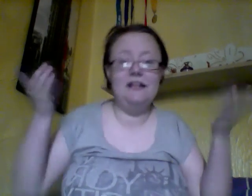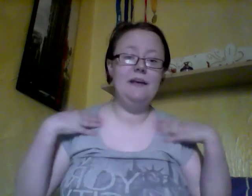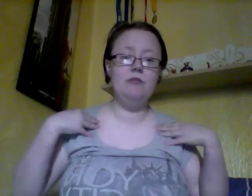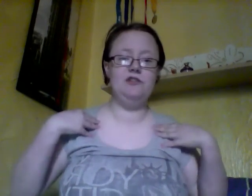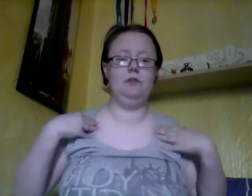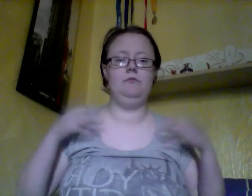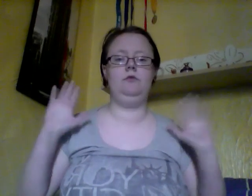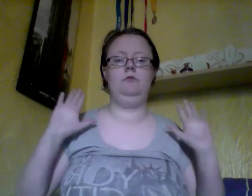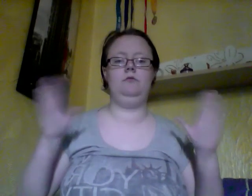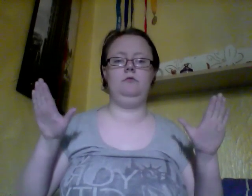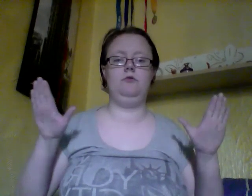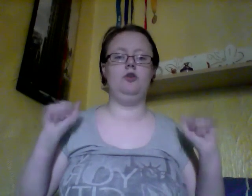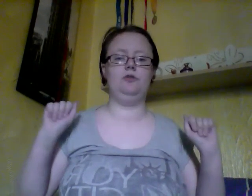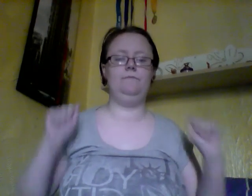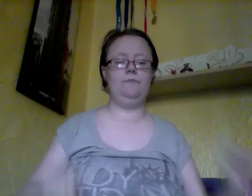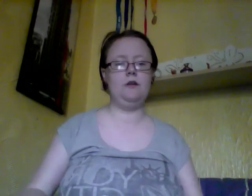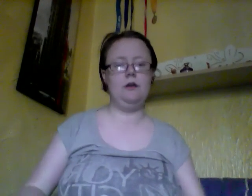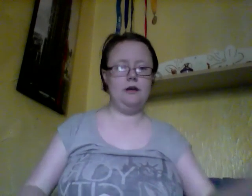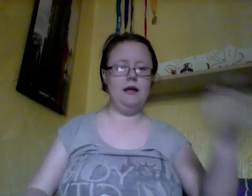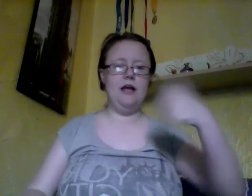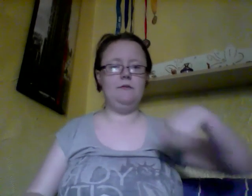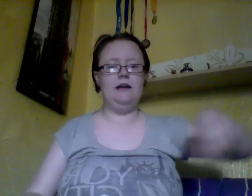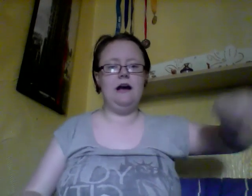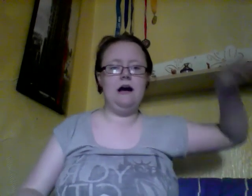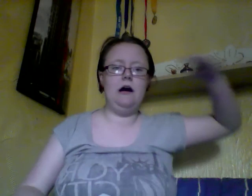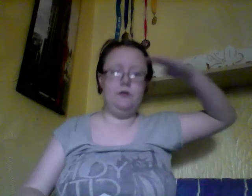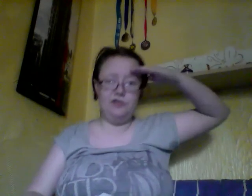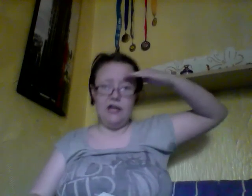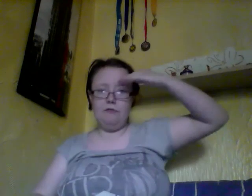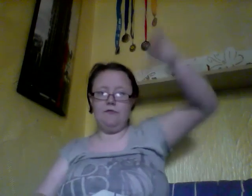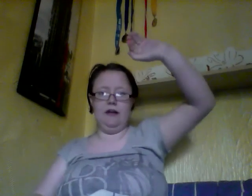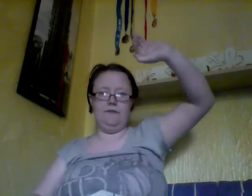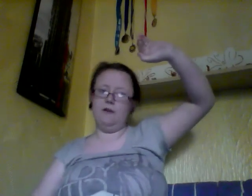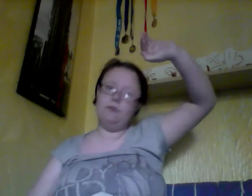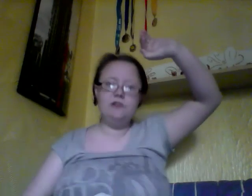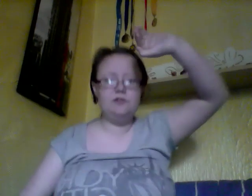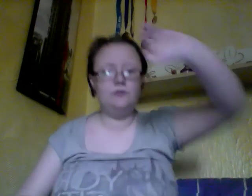They're my inspiration. Awesome. Anyway, I'll see you in another vid. Followers.